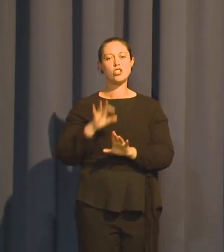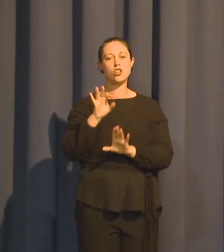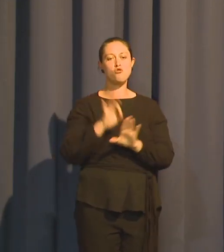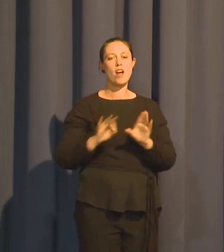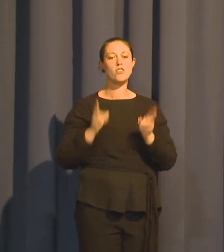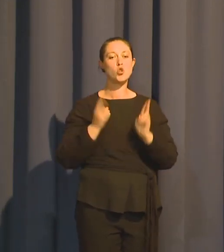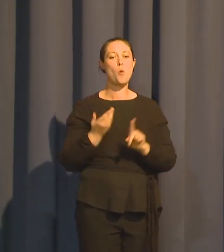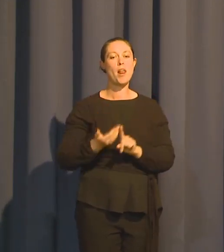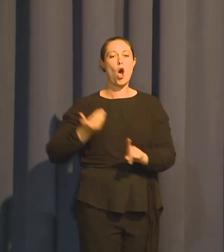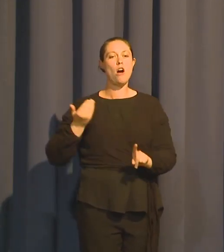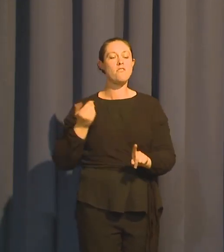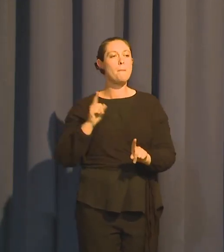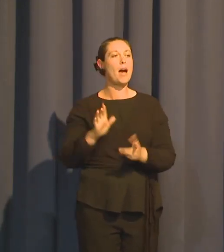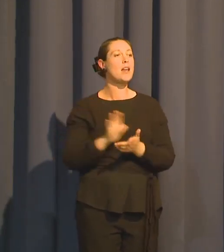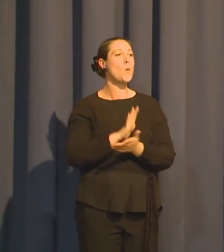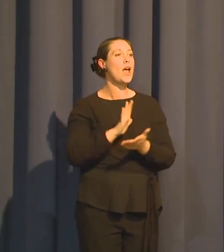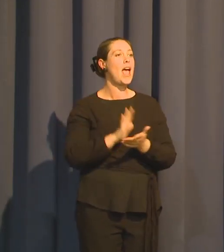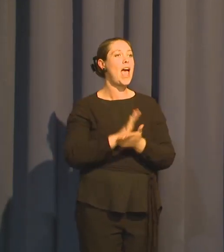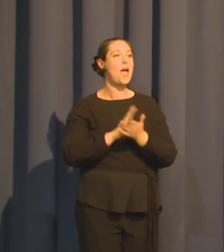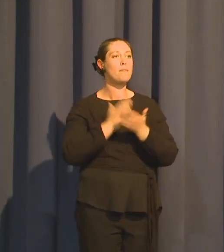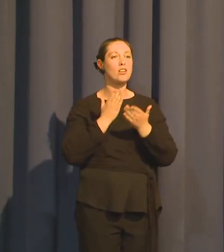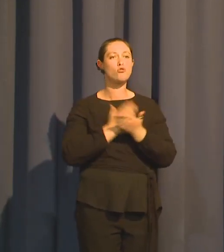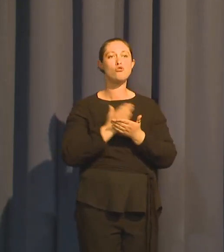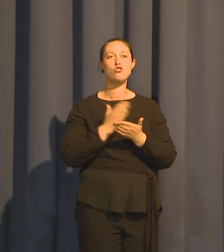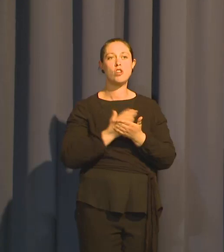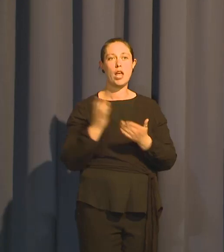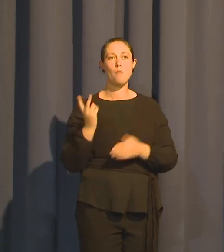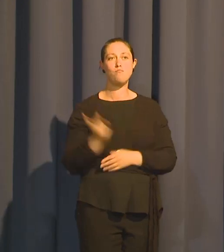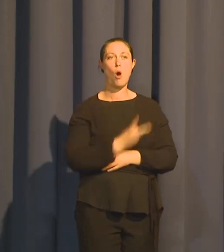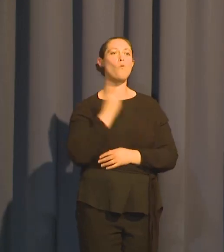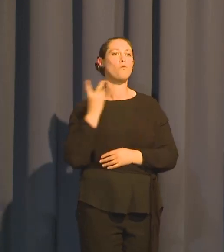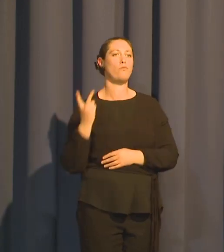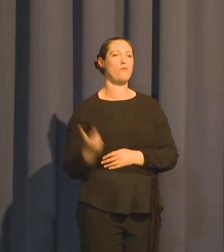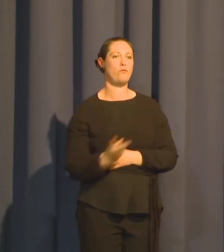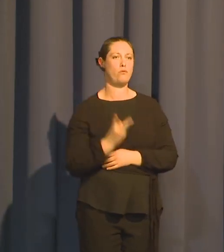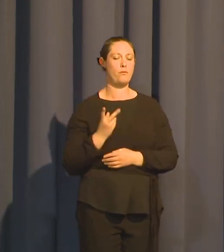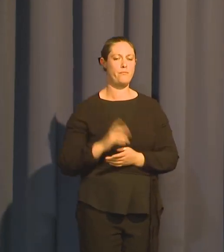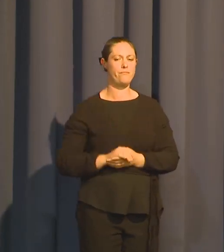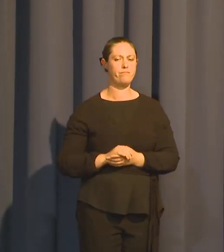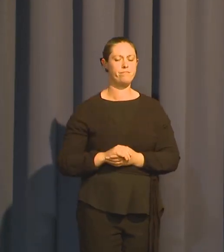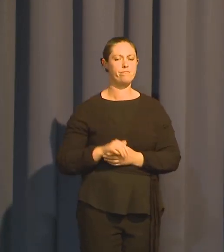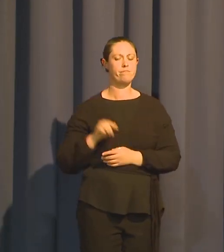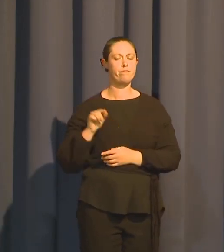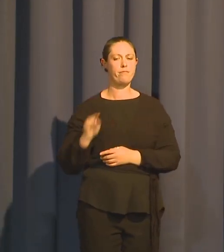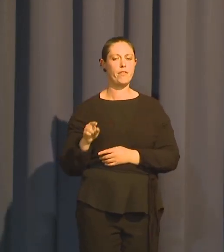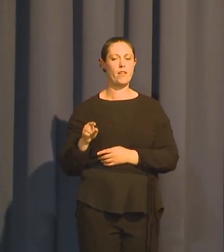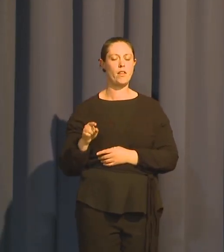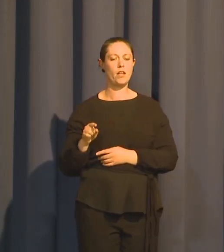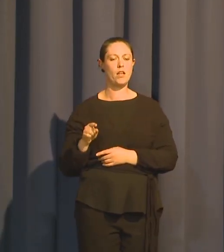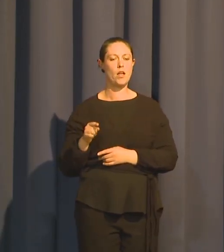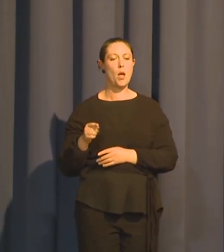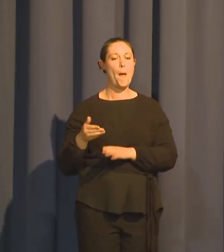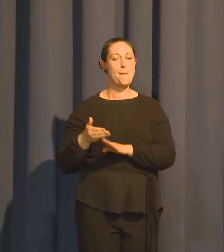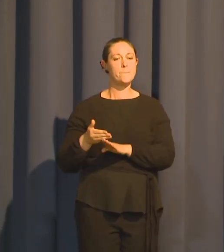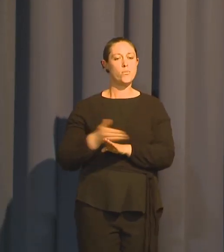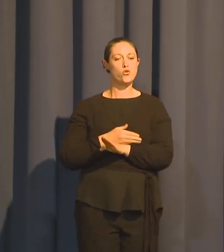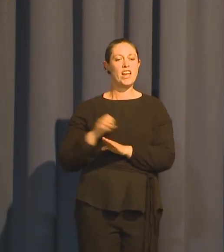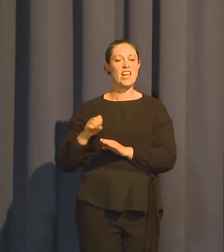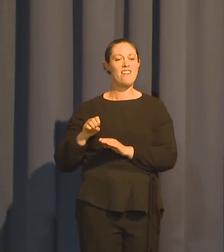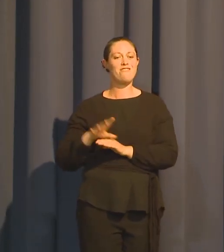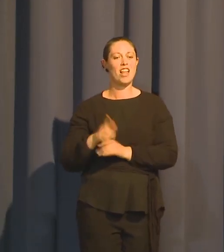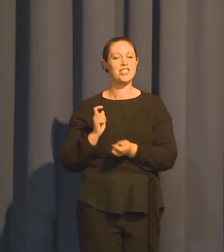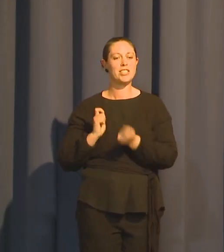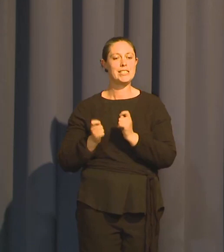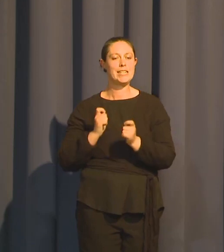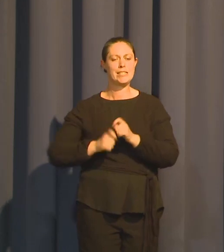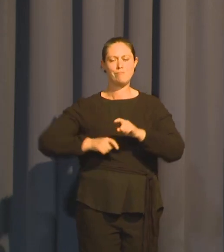but we're absolutely happy to share those. They do show an erratic level of lead, and we have seen some higher readings